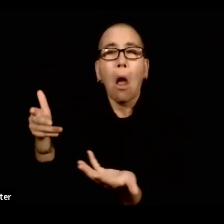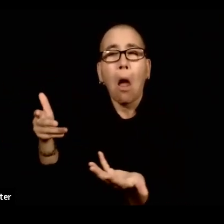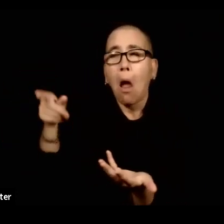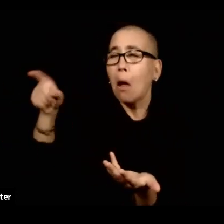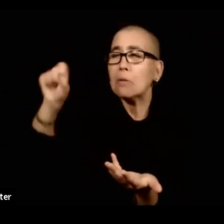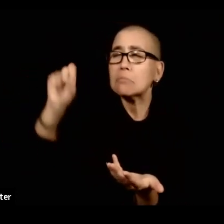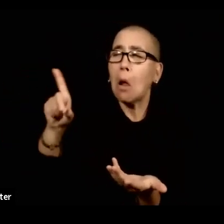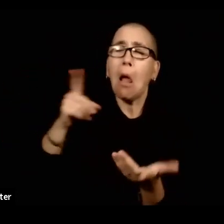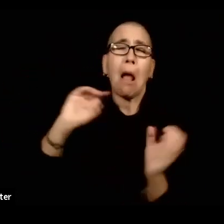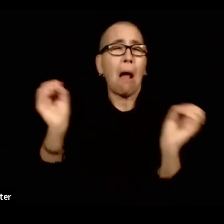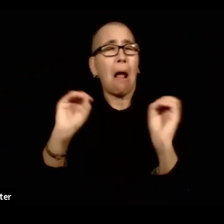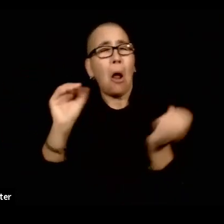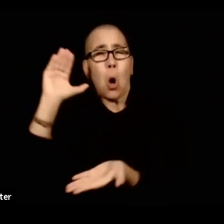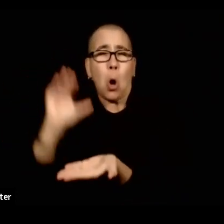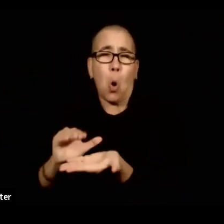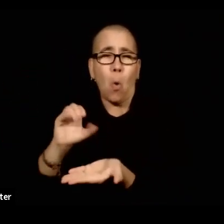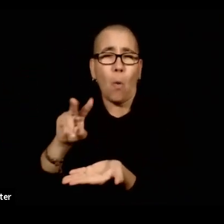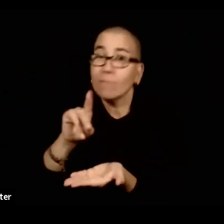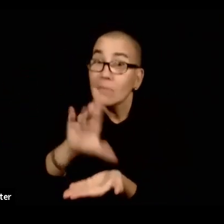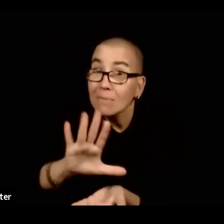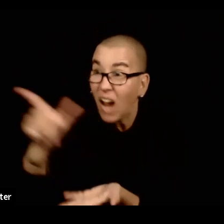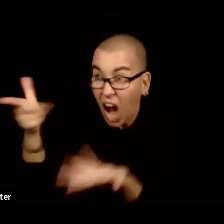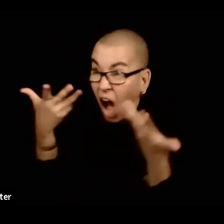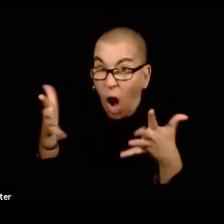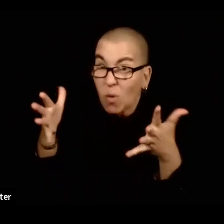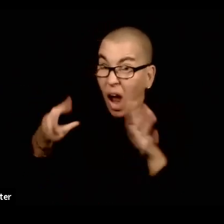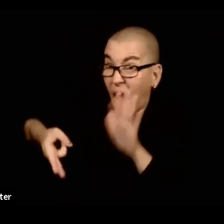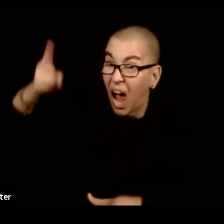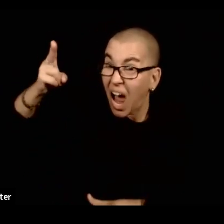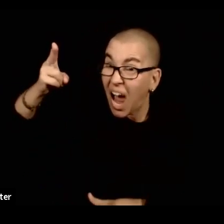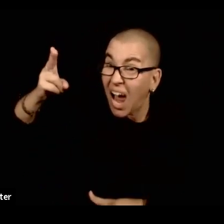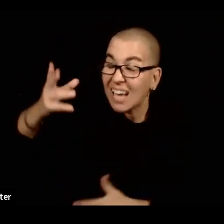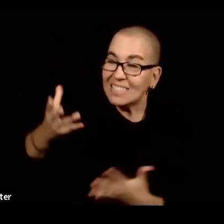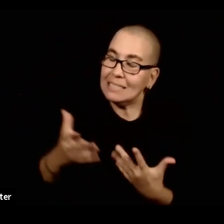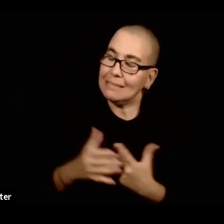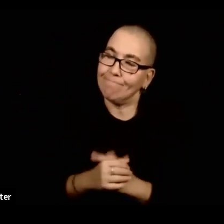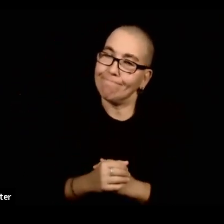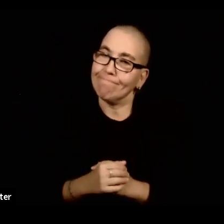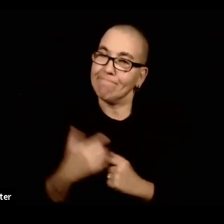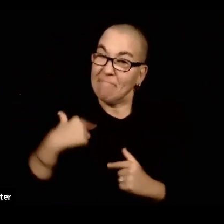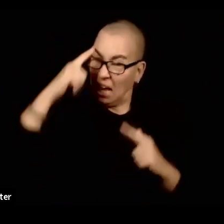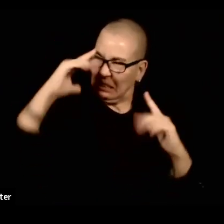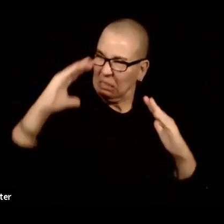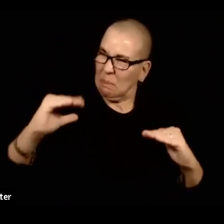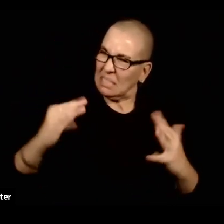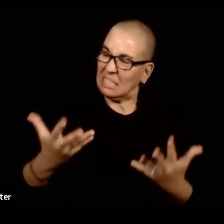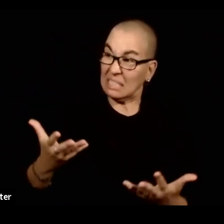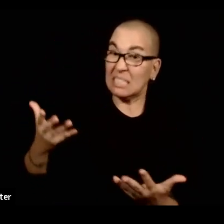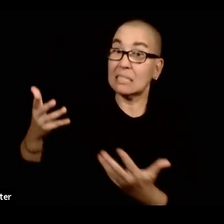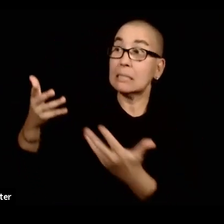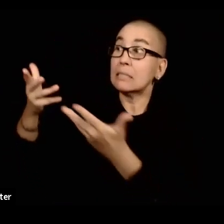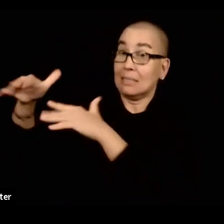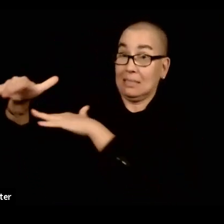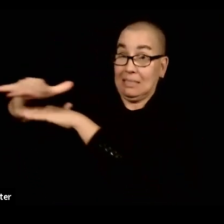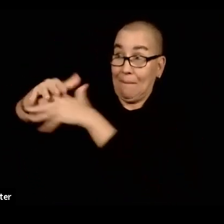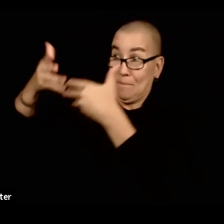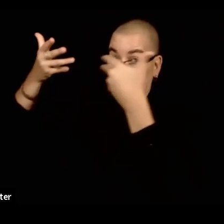that. We would expect we might see cases here in Minnesota from that. Later in August